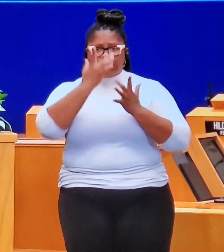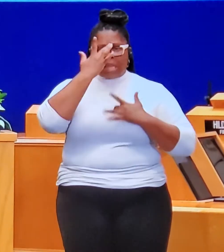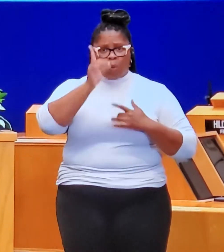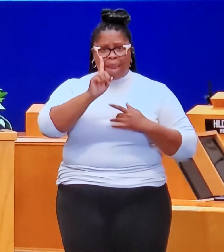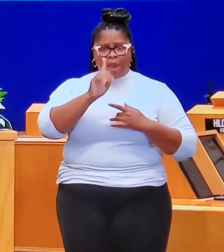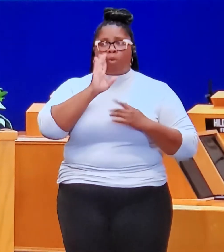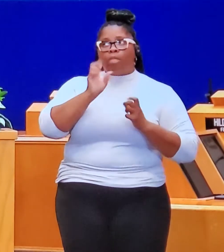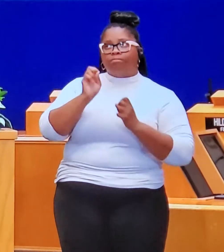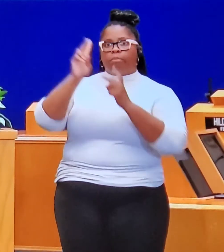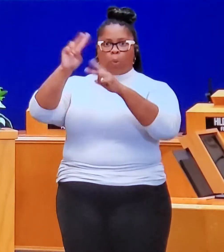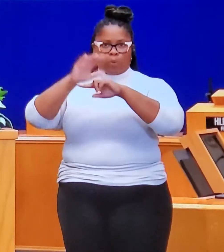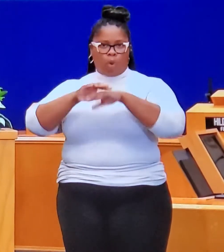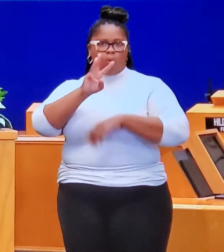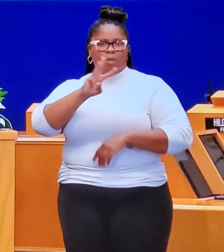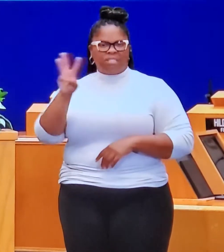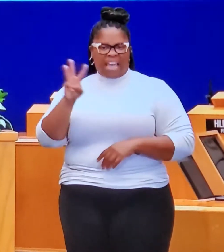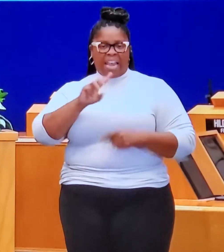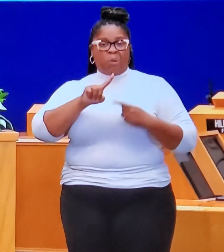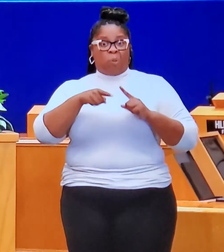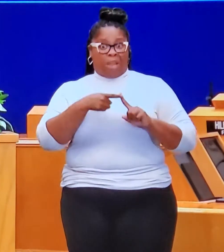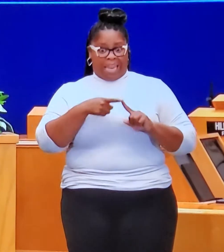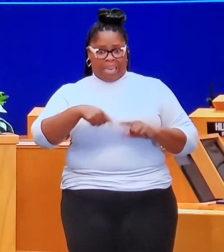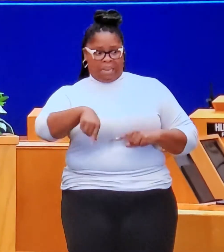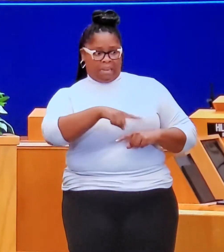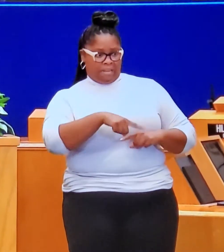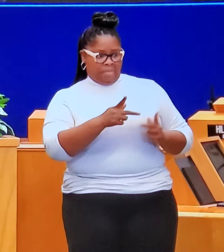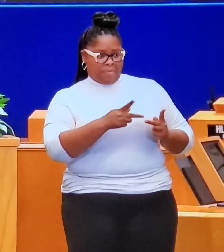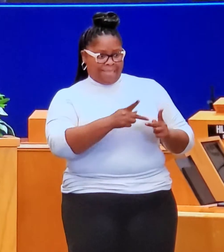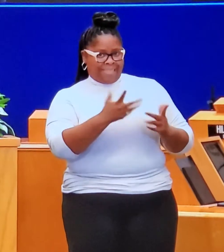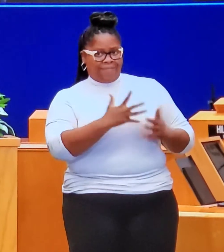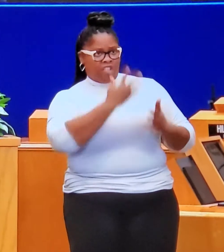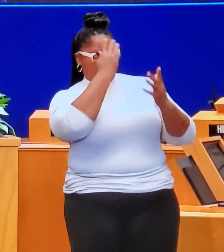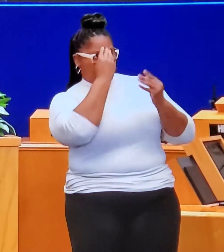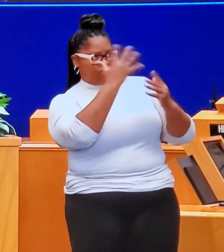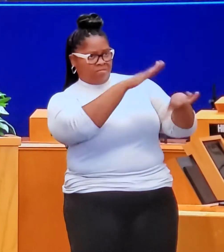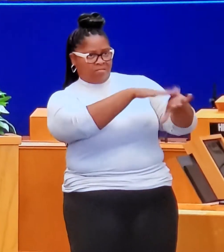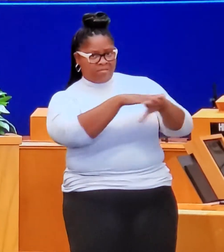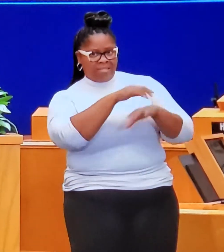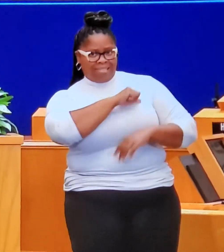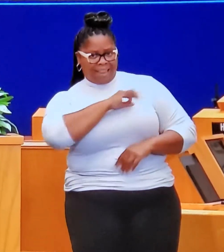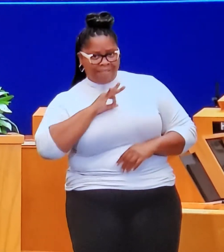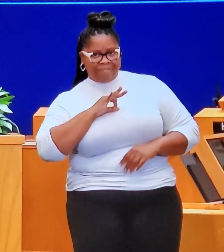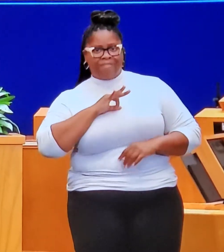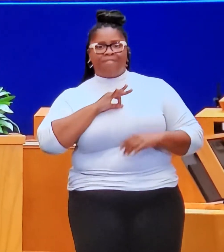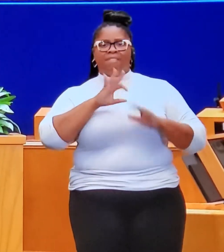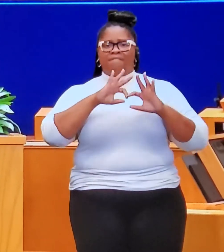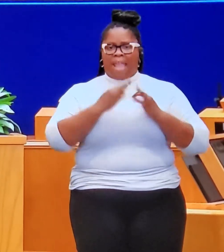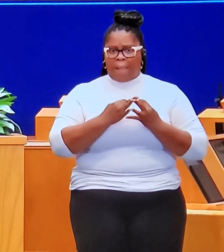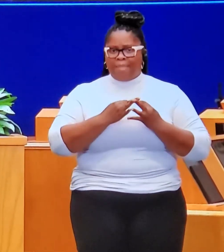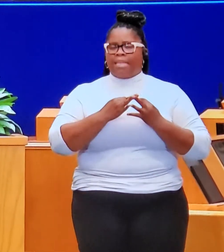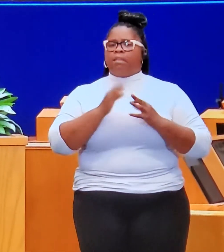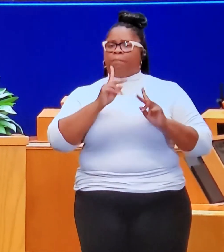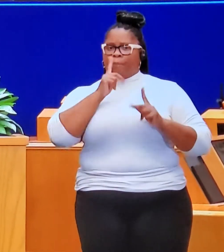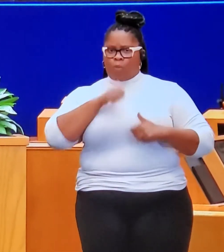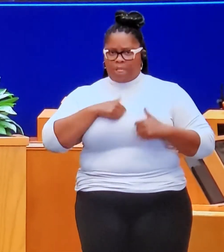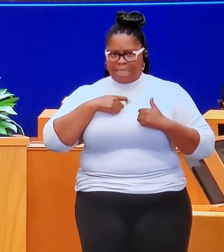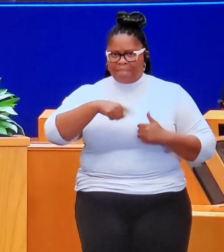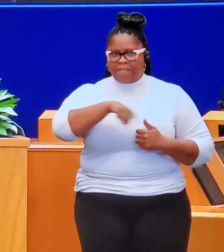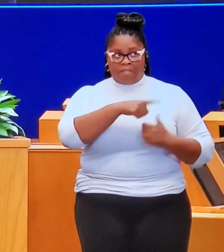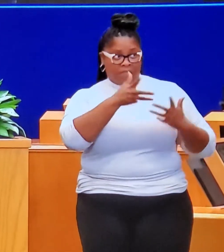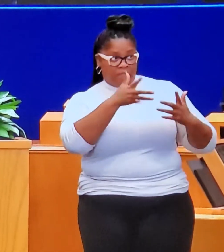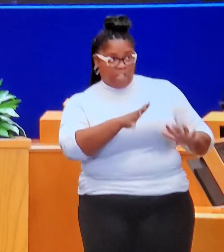website once a facility has had an opportunity to notify their staff, residents, and families. As I